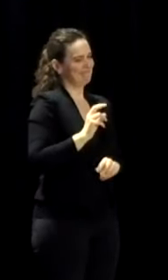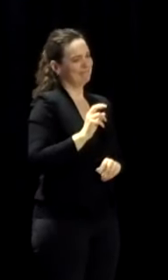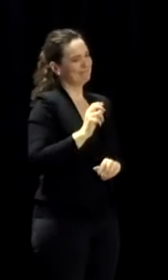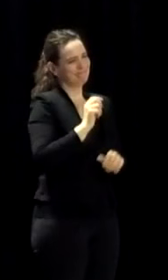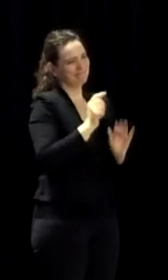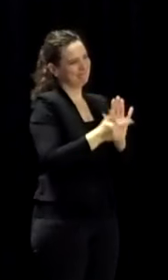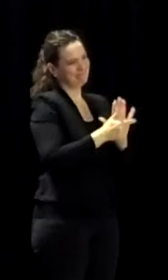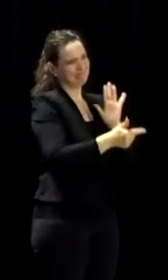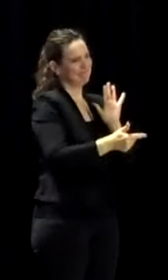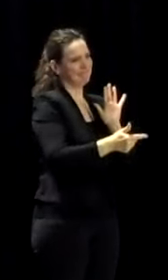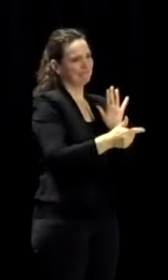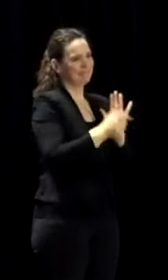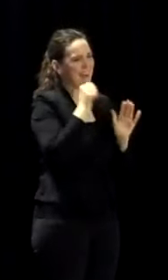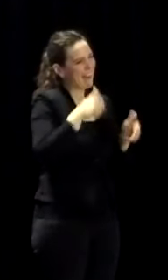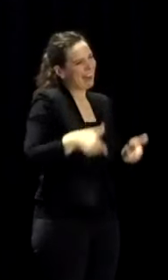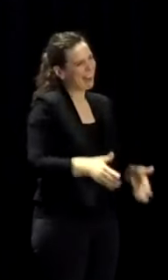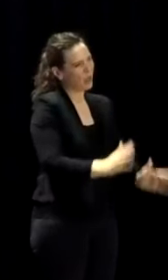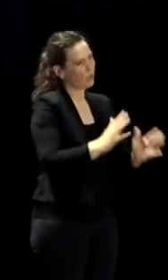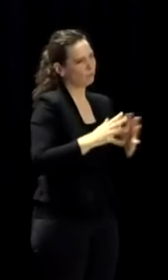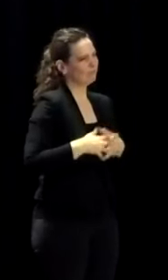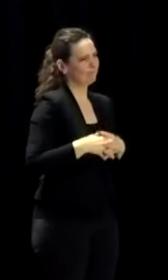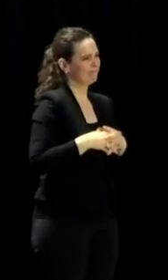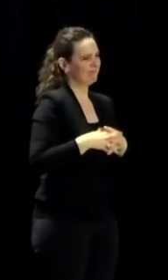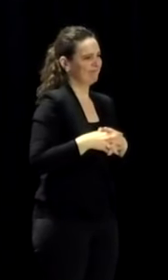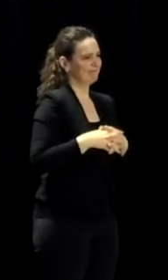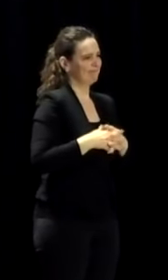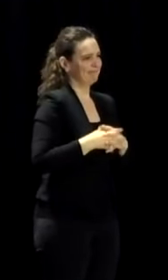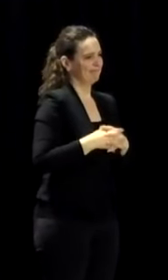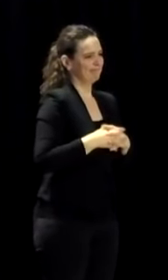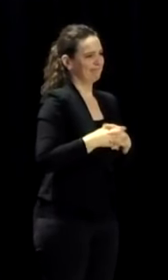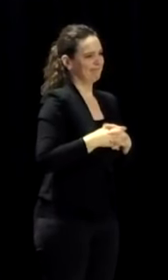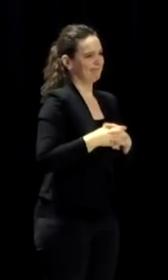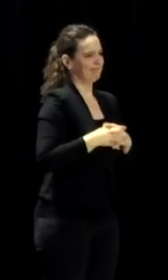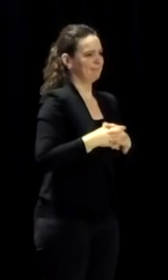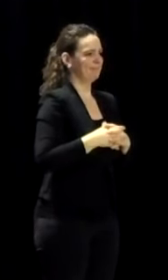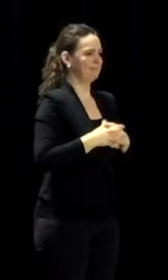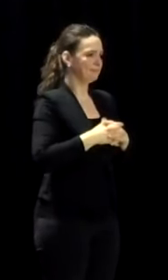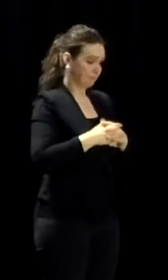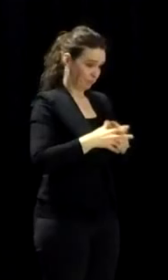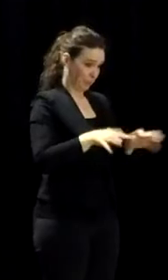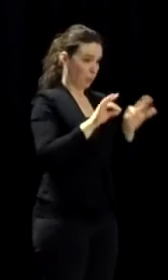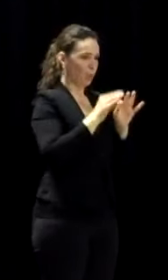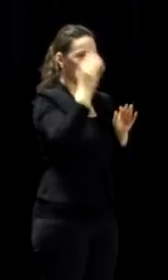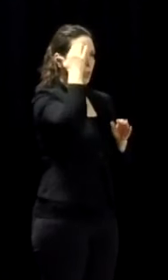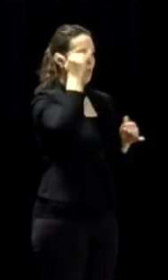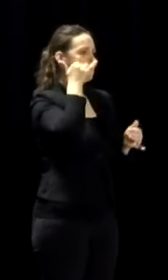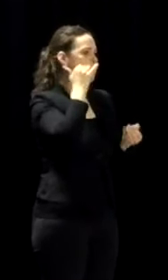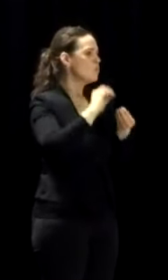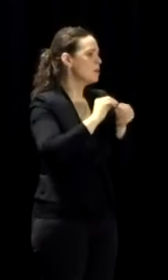Let's look at this, a couple things to run through, some important phone numbers and websites.